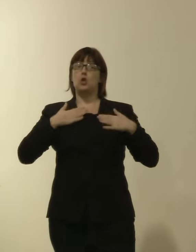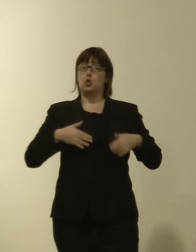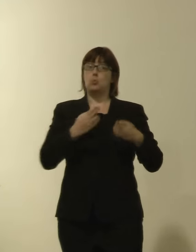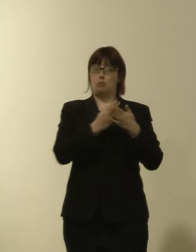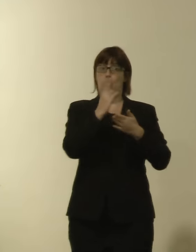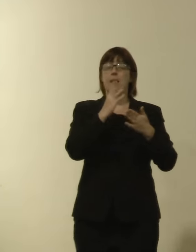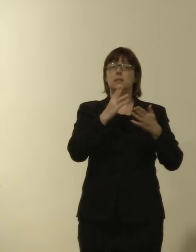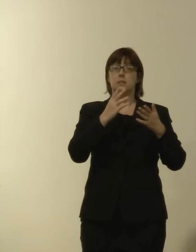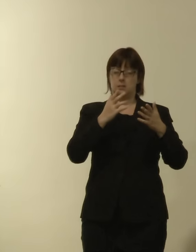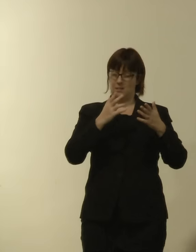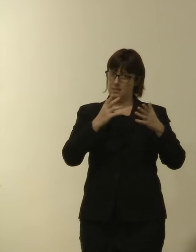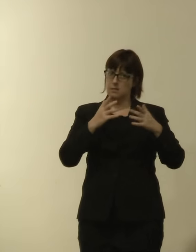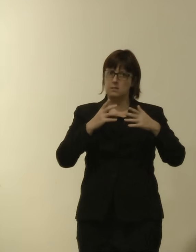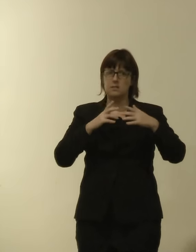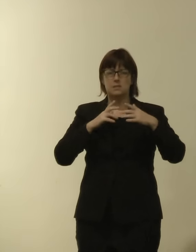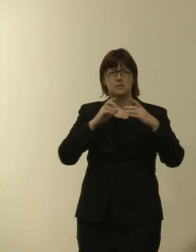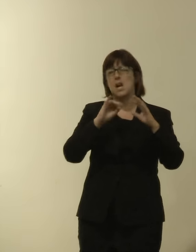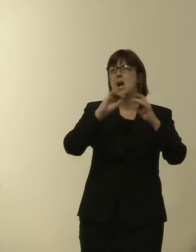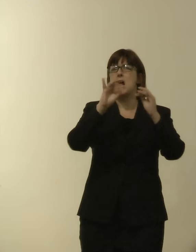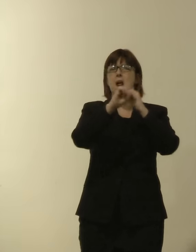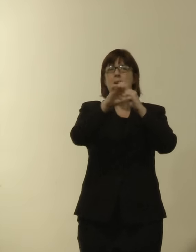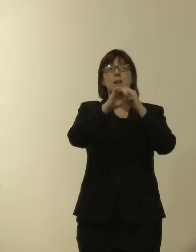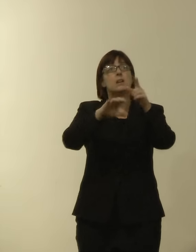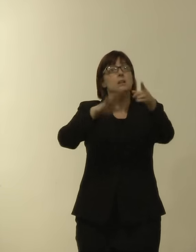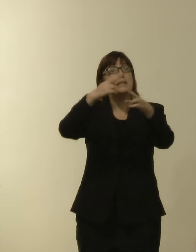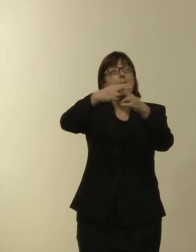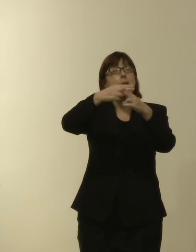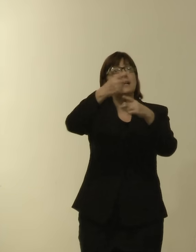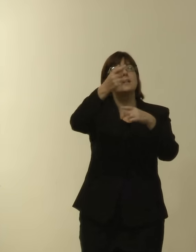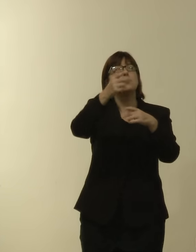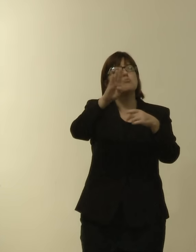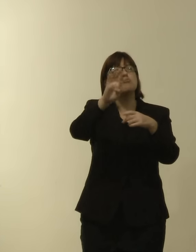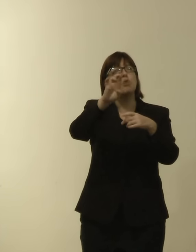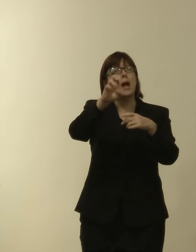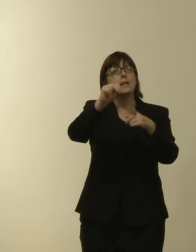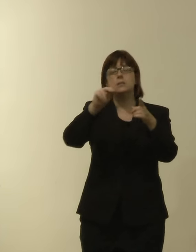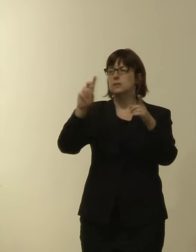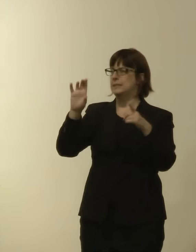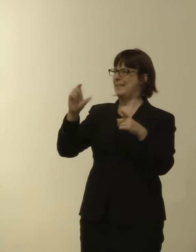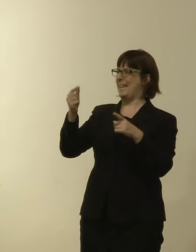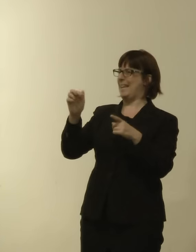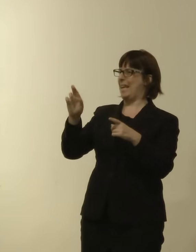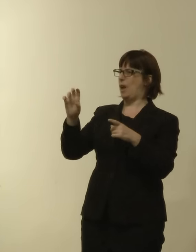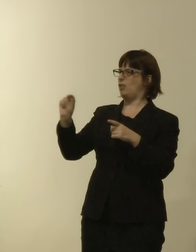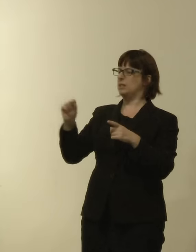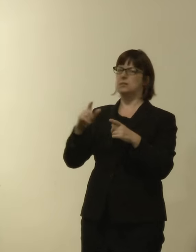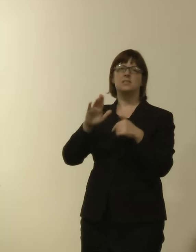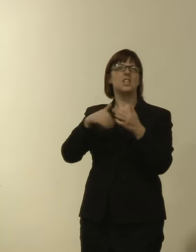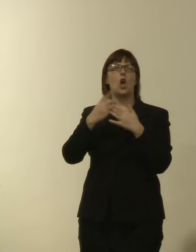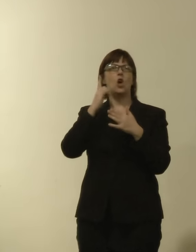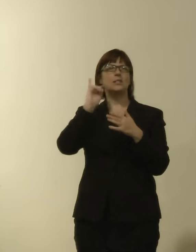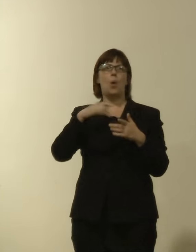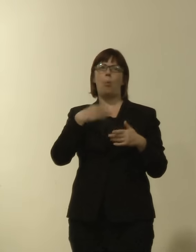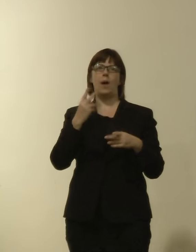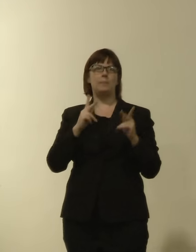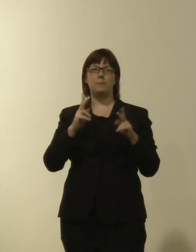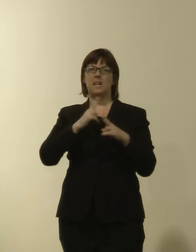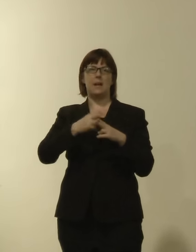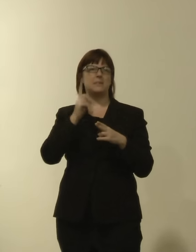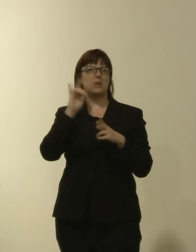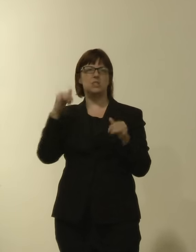to be really honest with you, is it, what's it, Brian? Garrett. All those white people names sound alike.